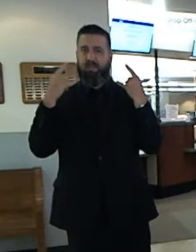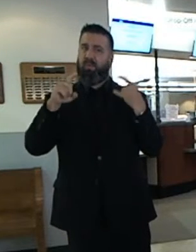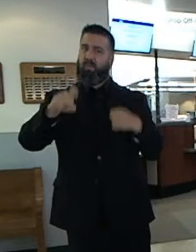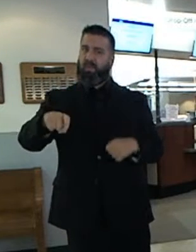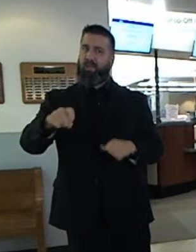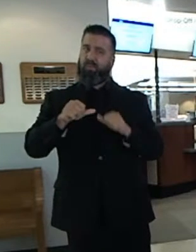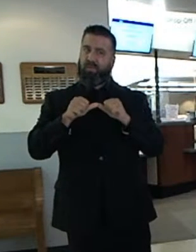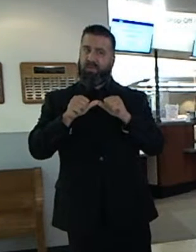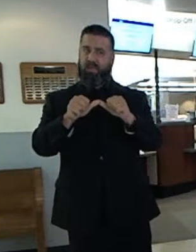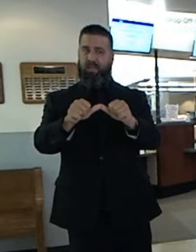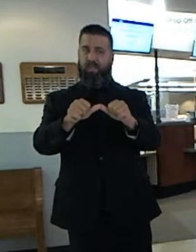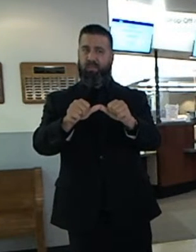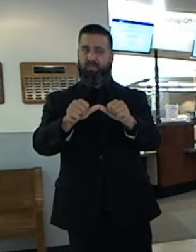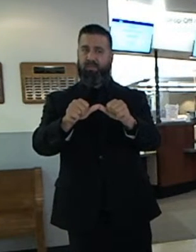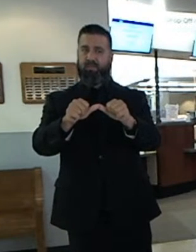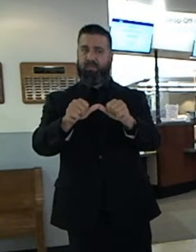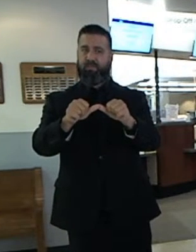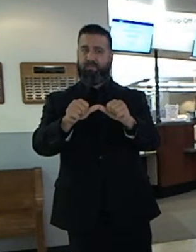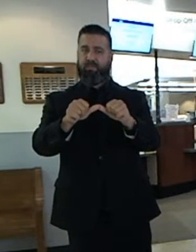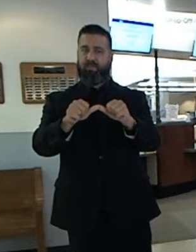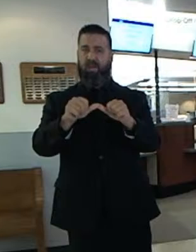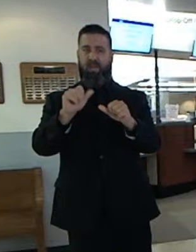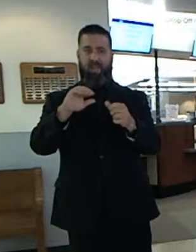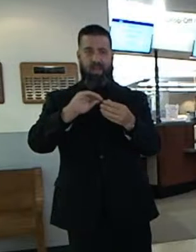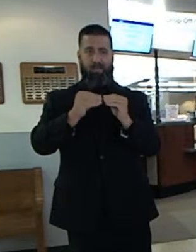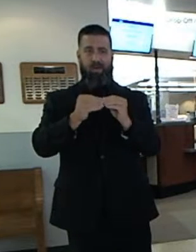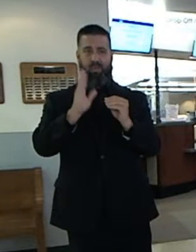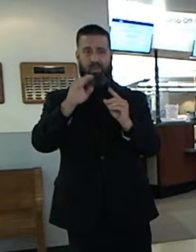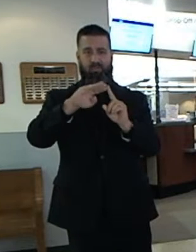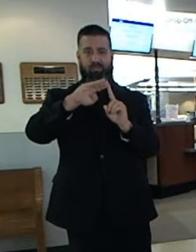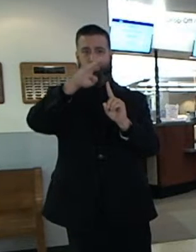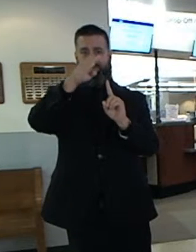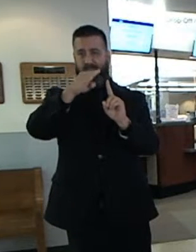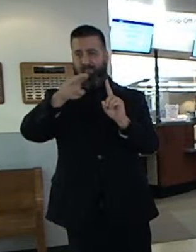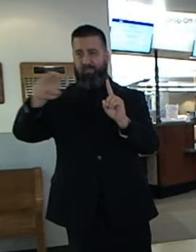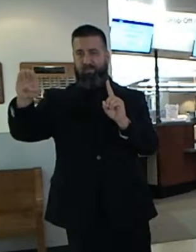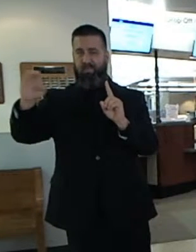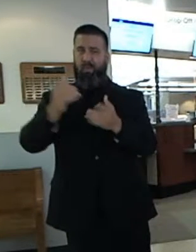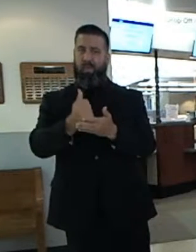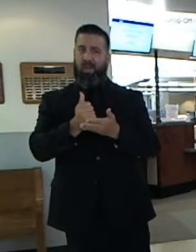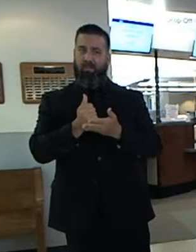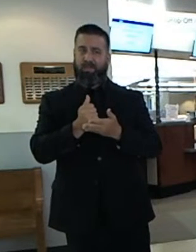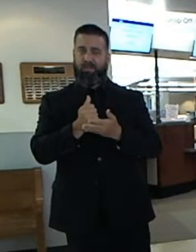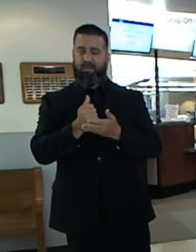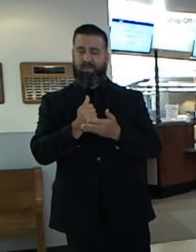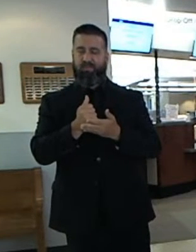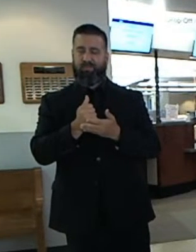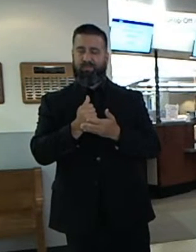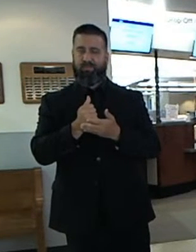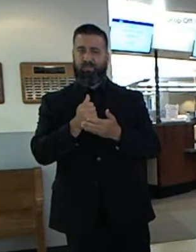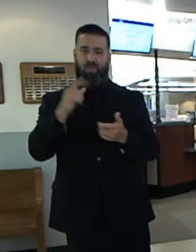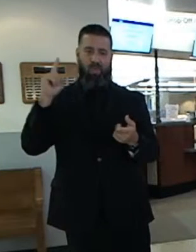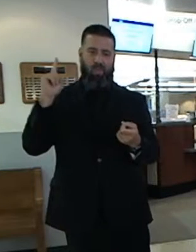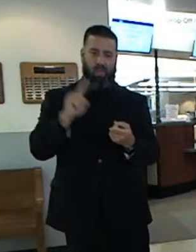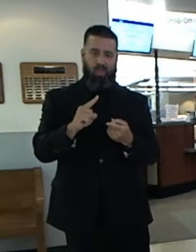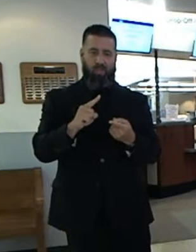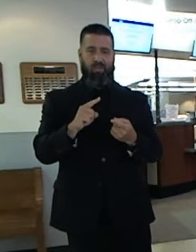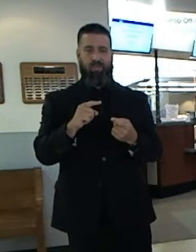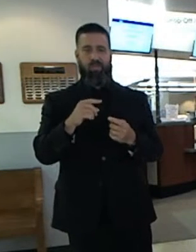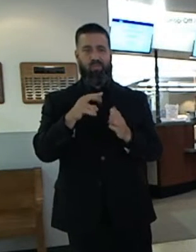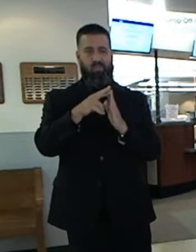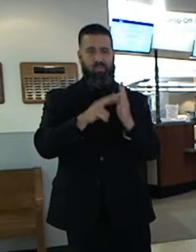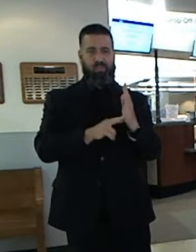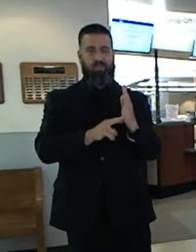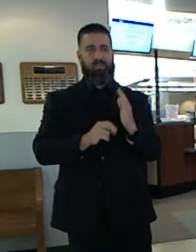out and about in St. Louis County to help keep those numbers trending in the right direction and allow us to relax some of our social distancing measures. Are